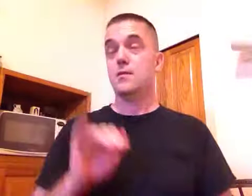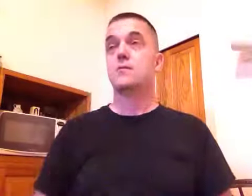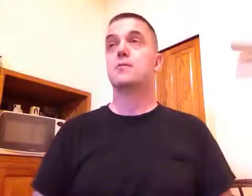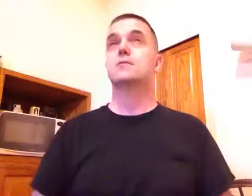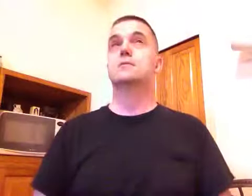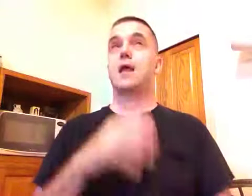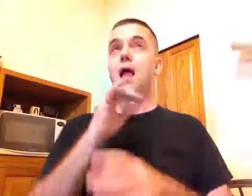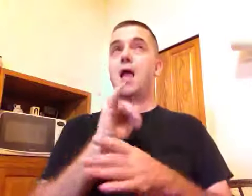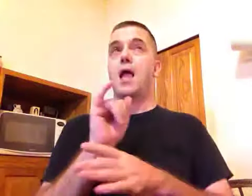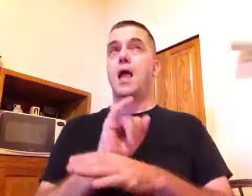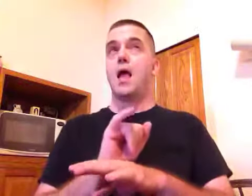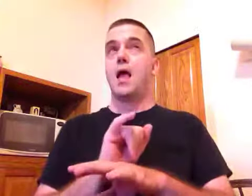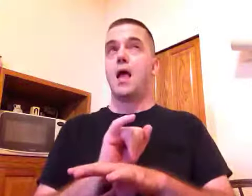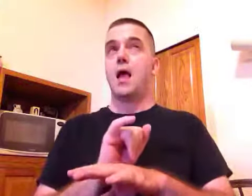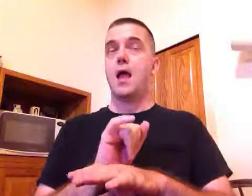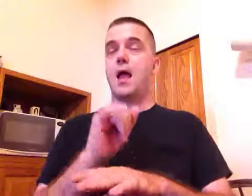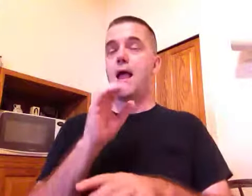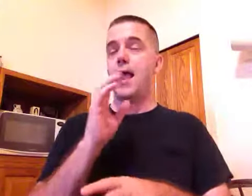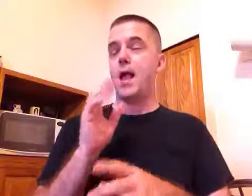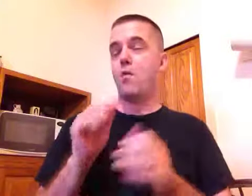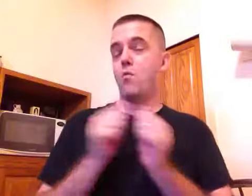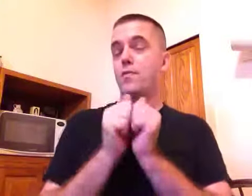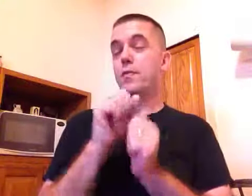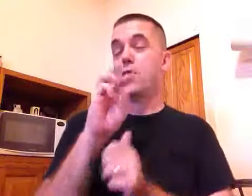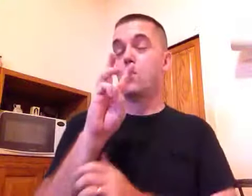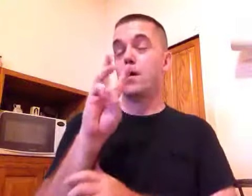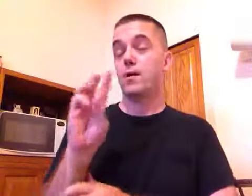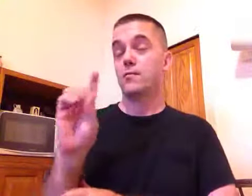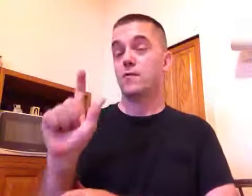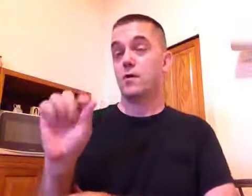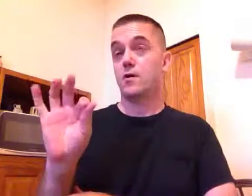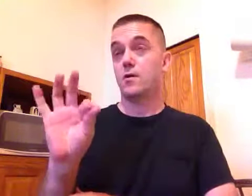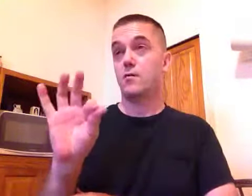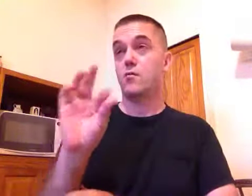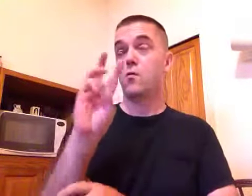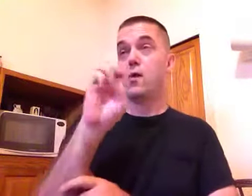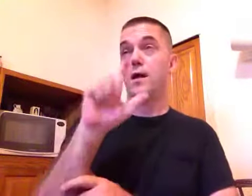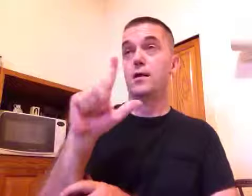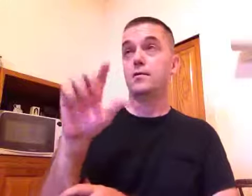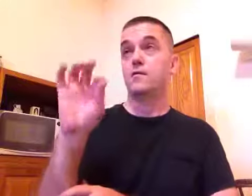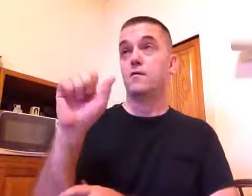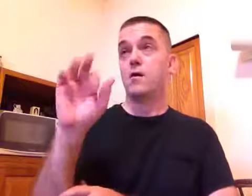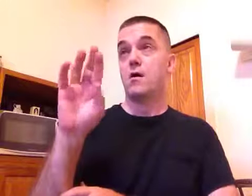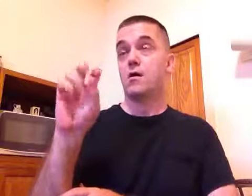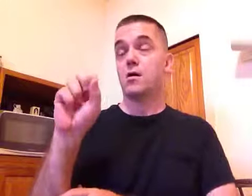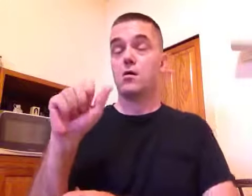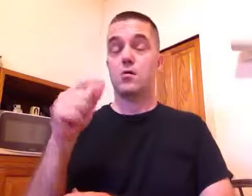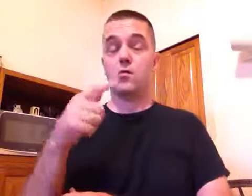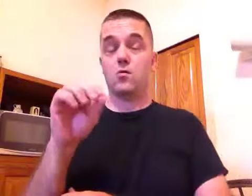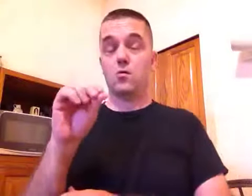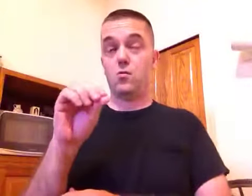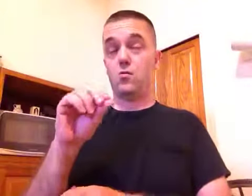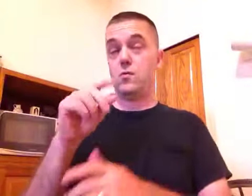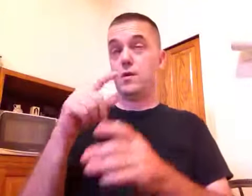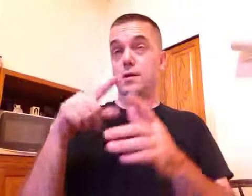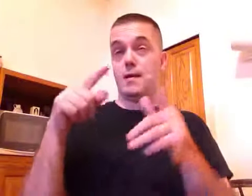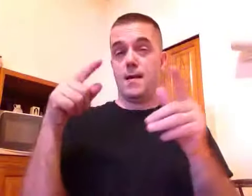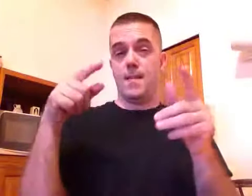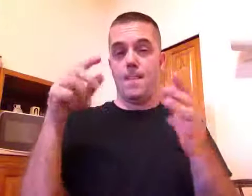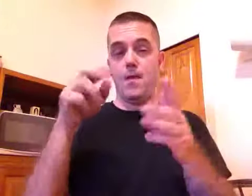Fargo. Never missed a payment. And according to loan modification, as long as you've been paying for several years on time and